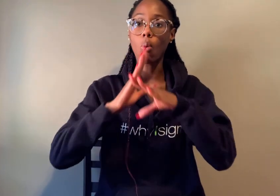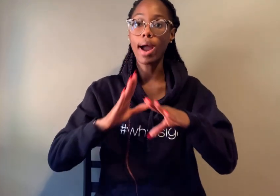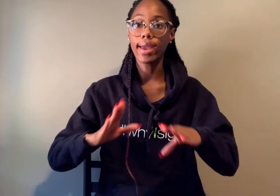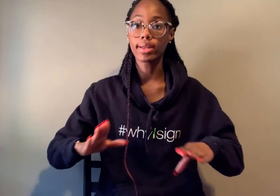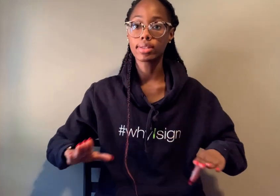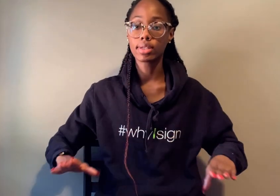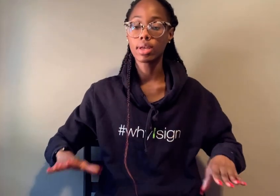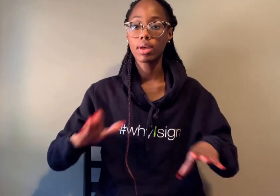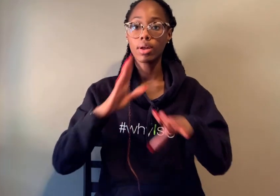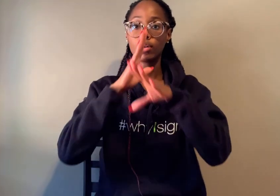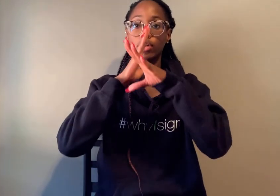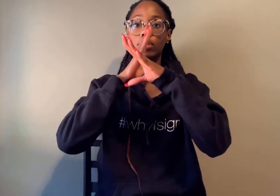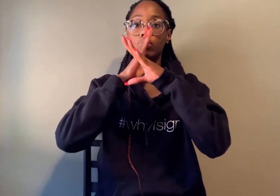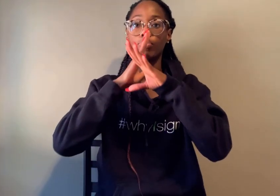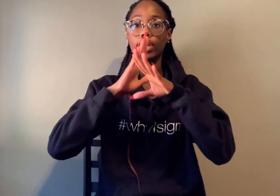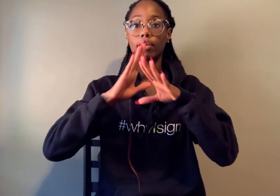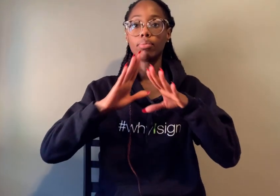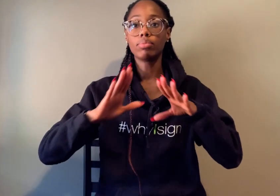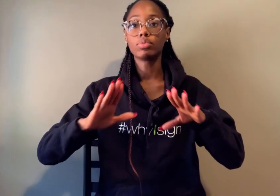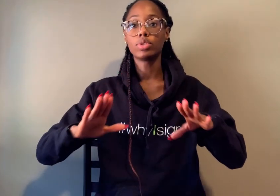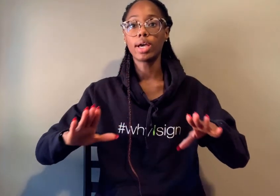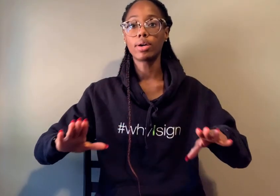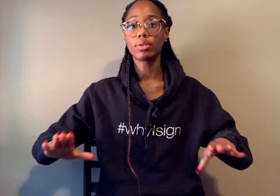quiet. And you bring them down.